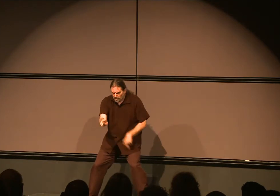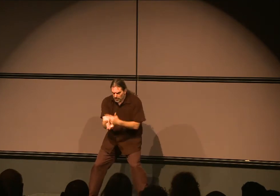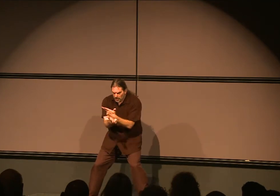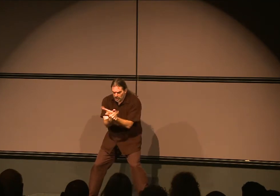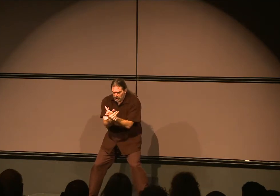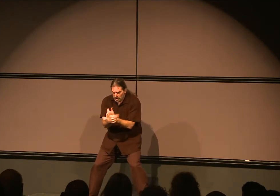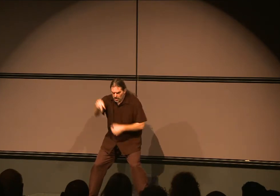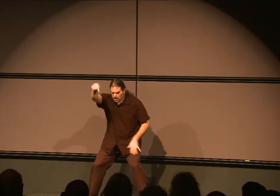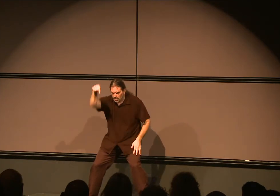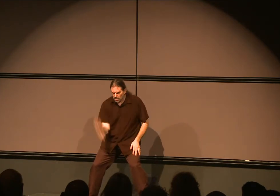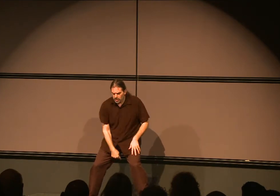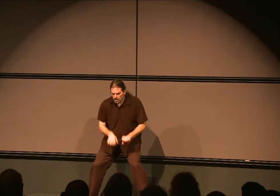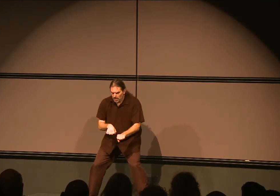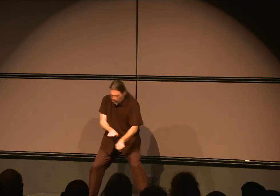a rabbit ignored.